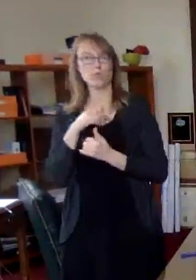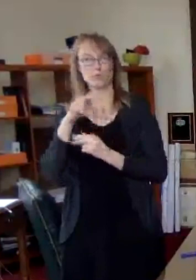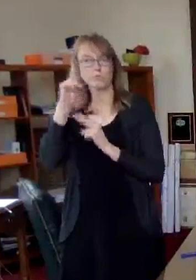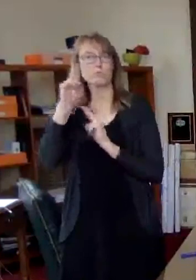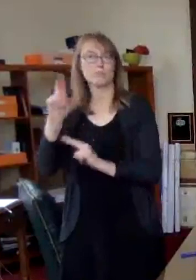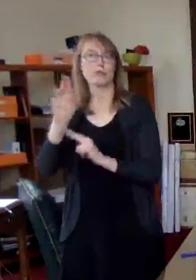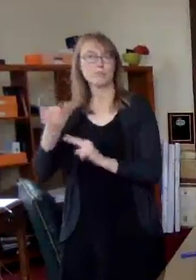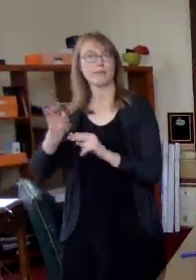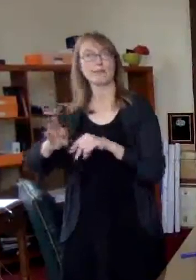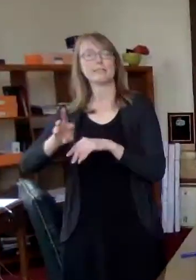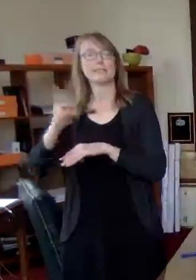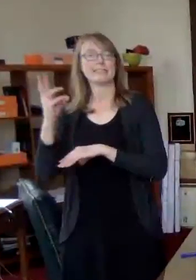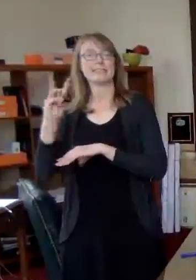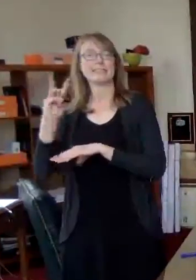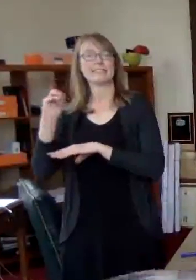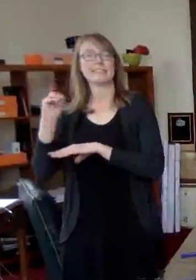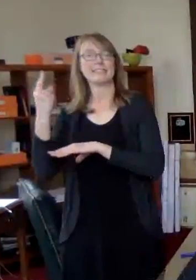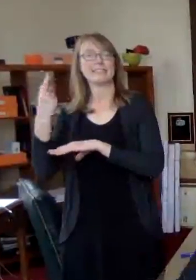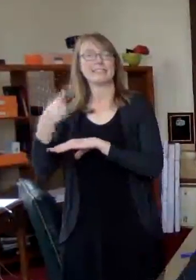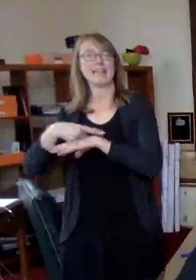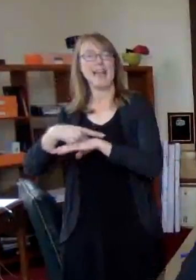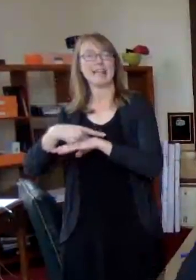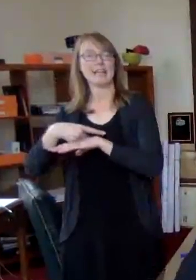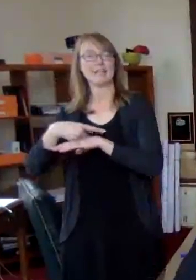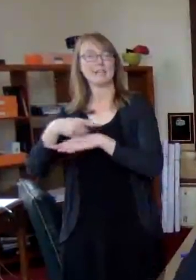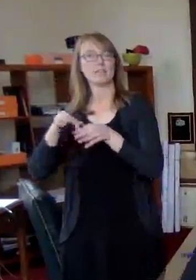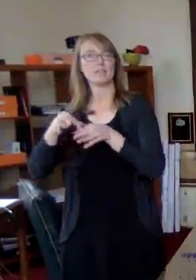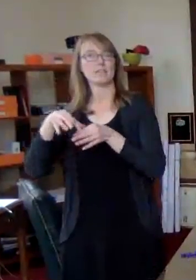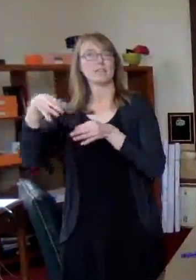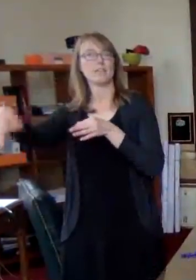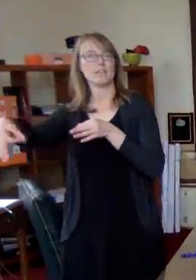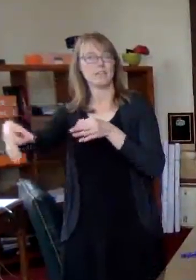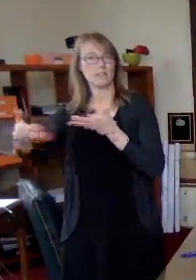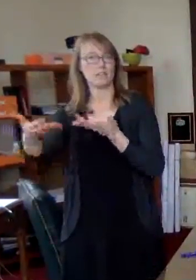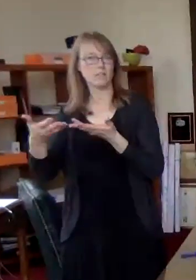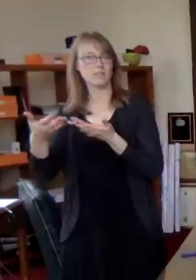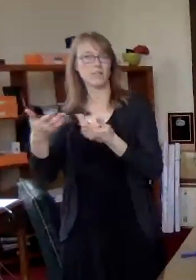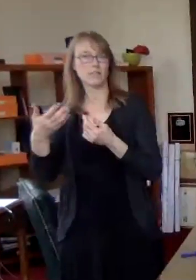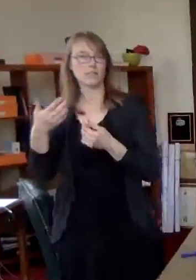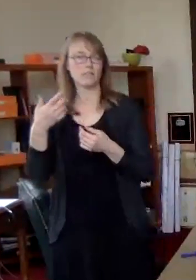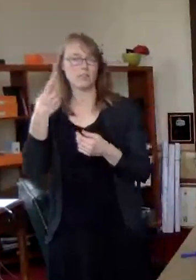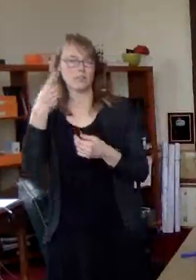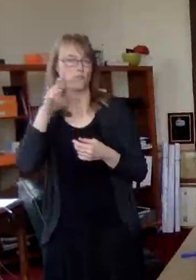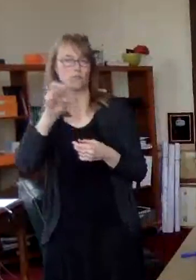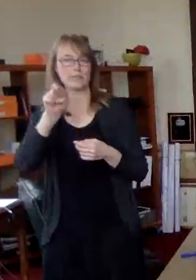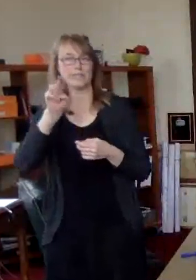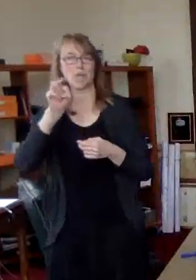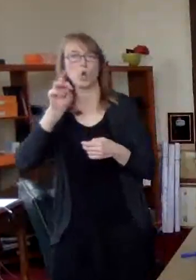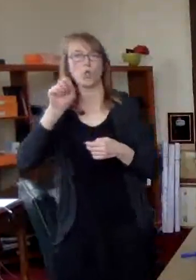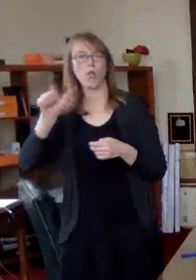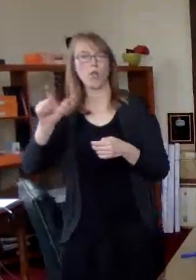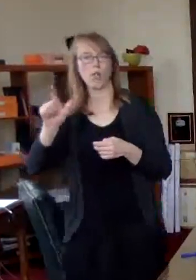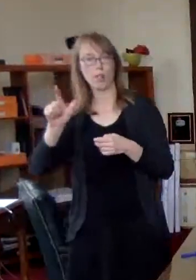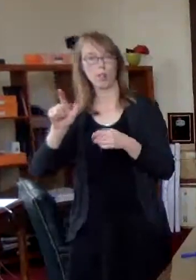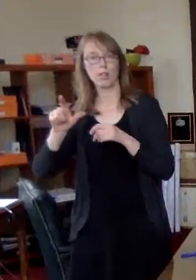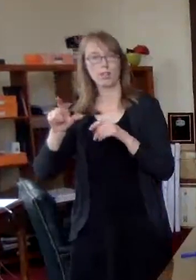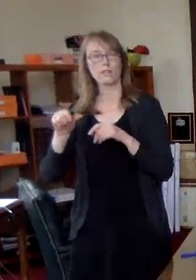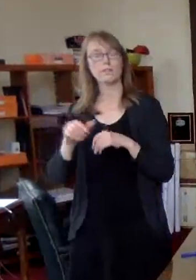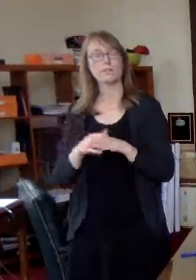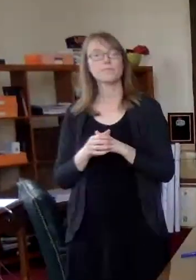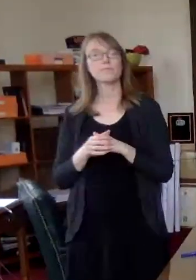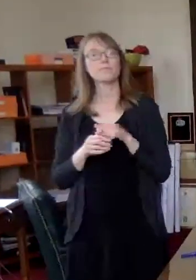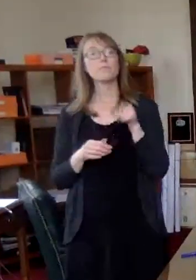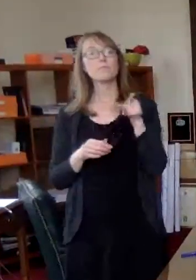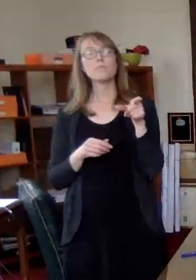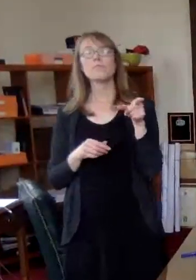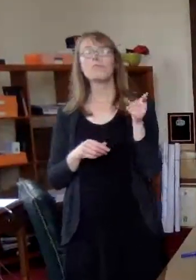and asked, do you think that the stay-at-home order will be in effect in the city longer than April 22nd?